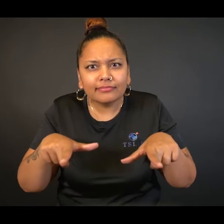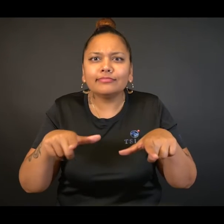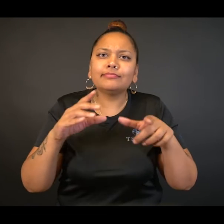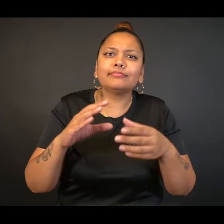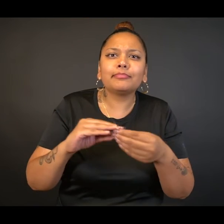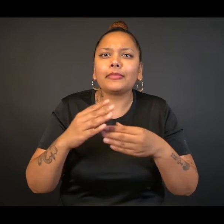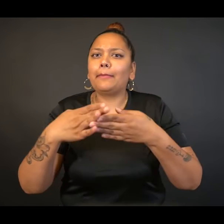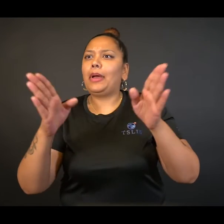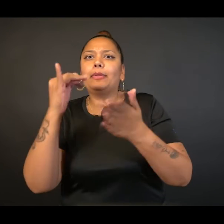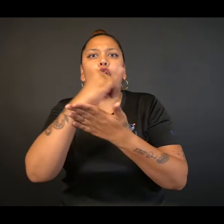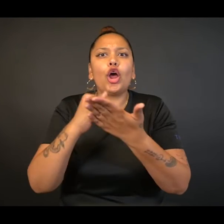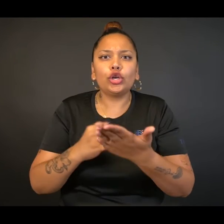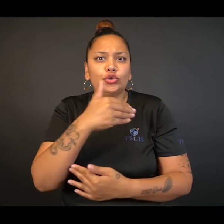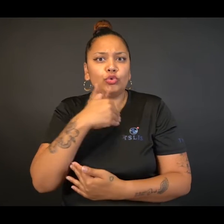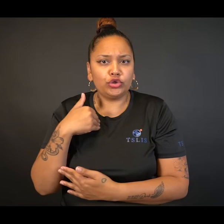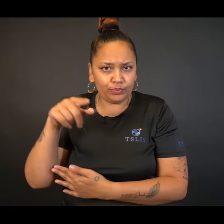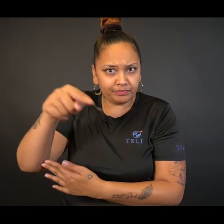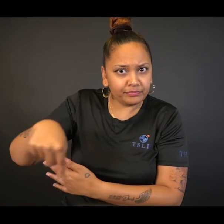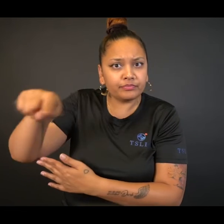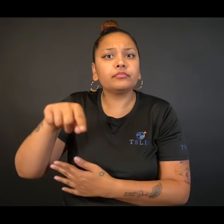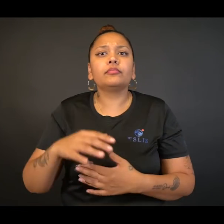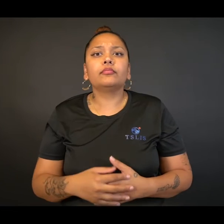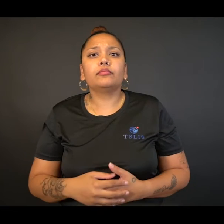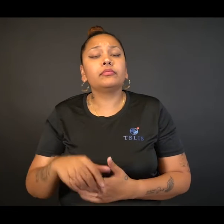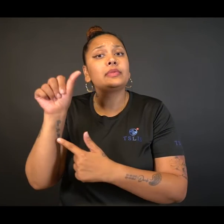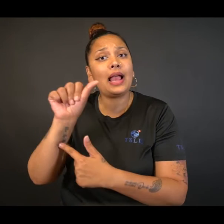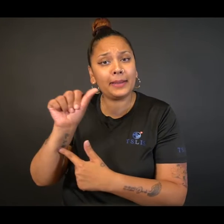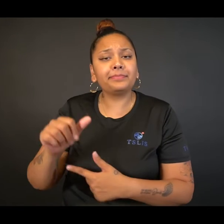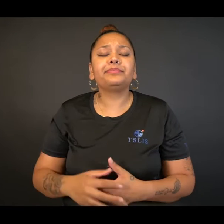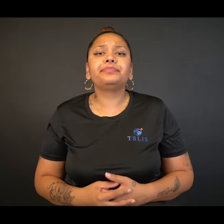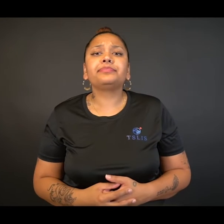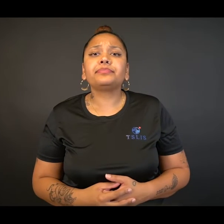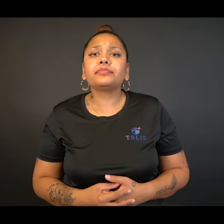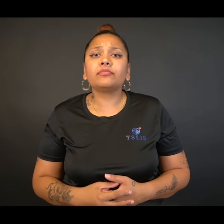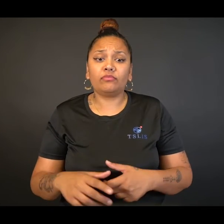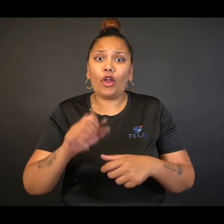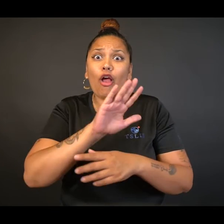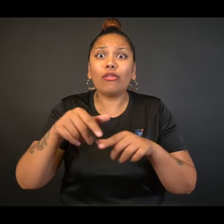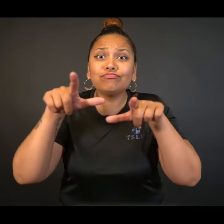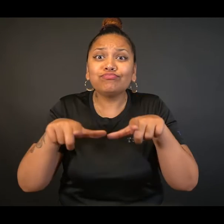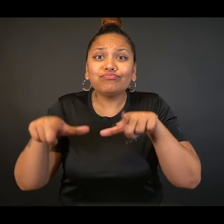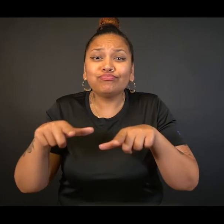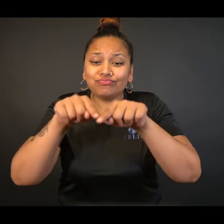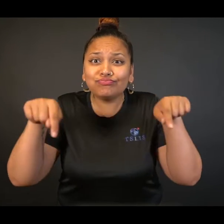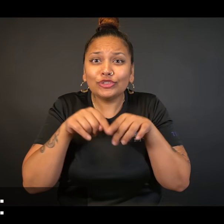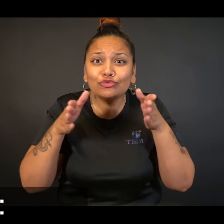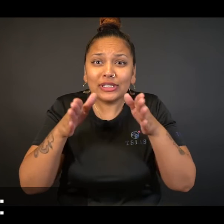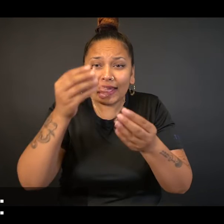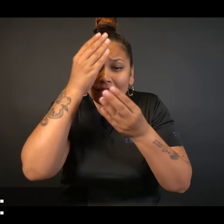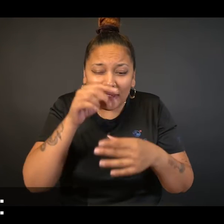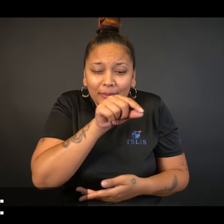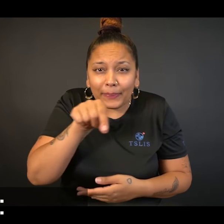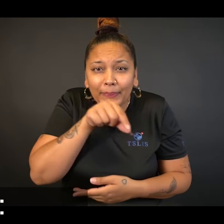Cahoon trying to read a plaque about a public piece of art in a Toronto plaza.